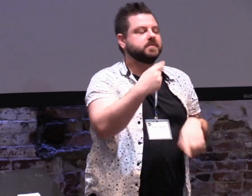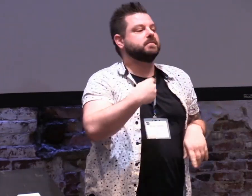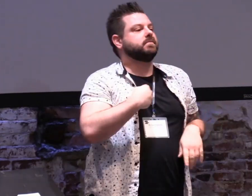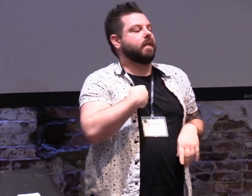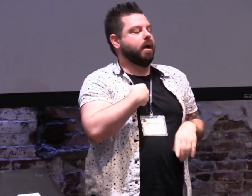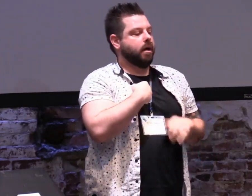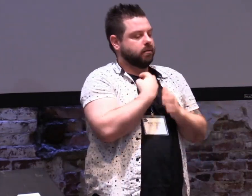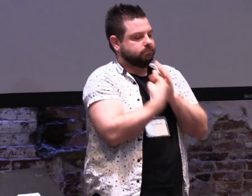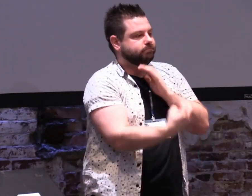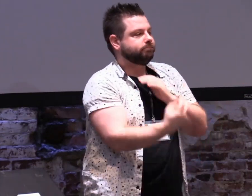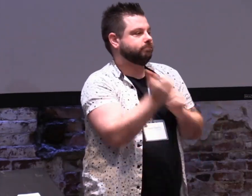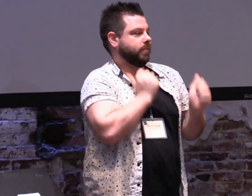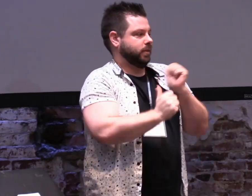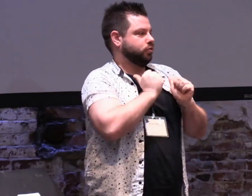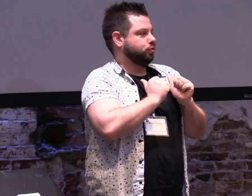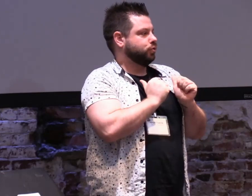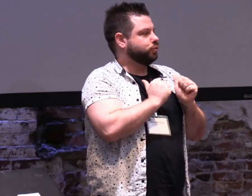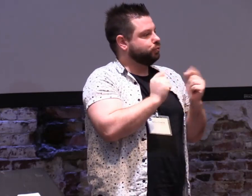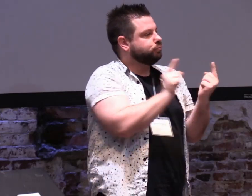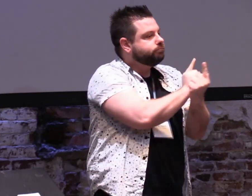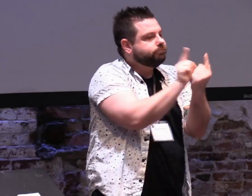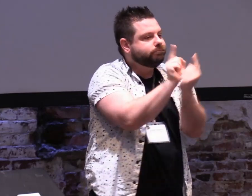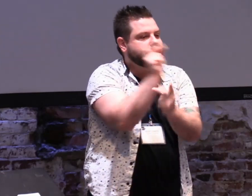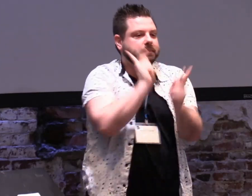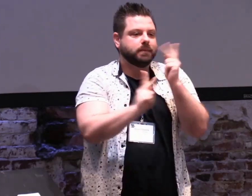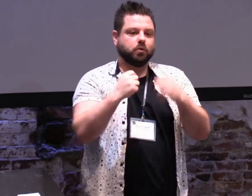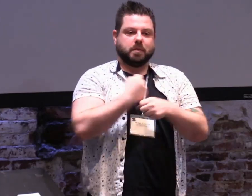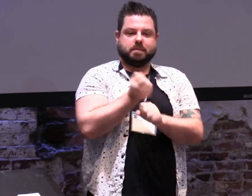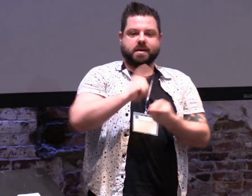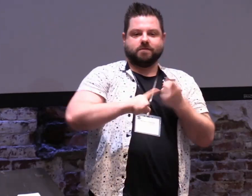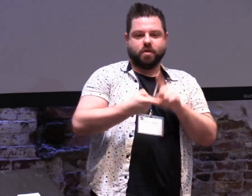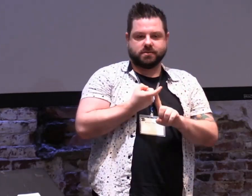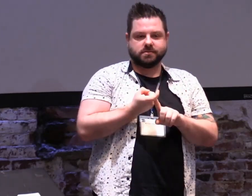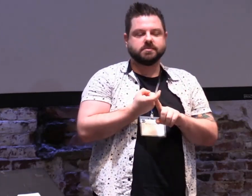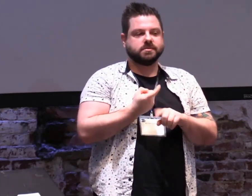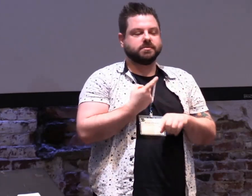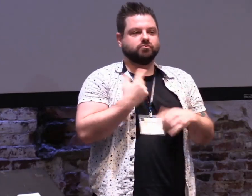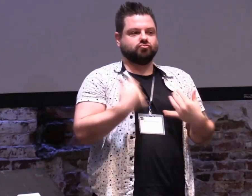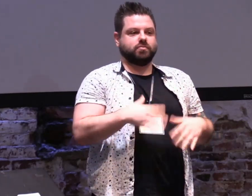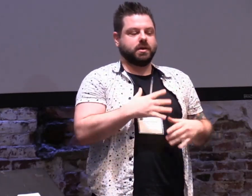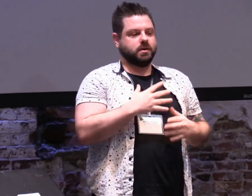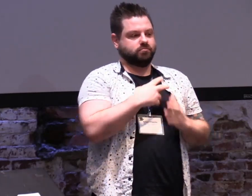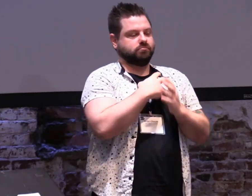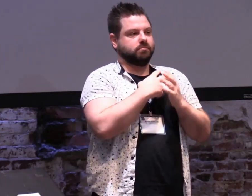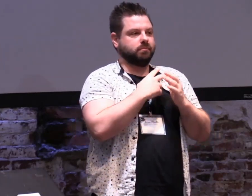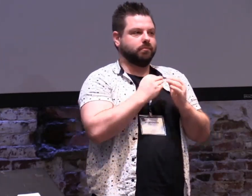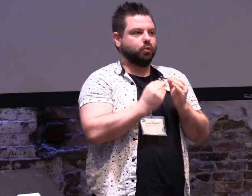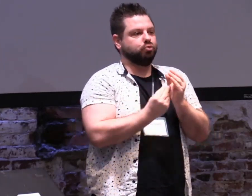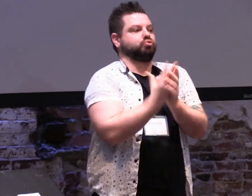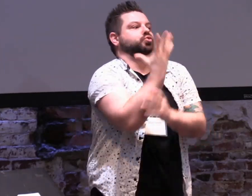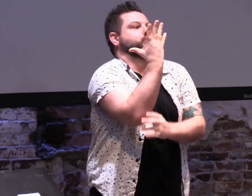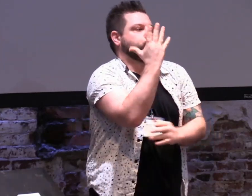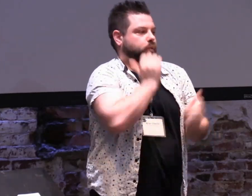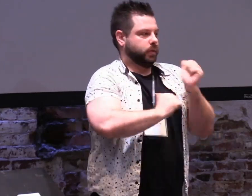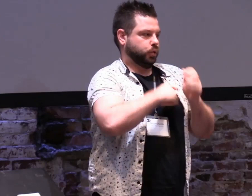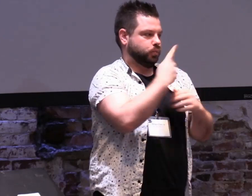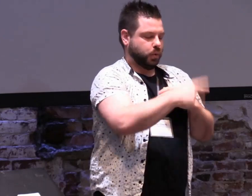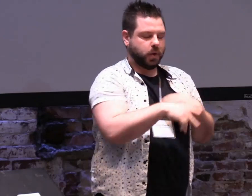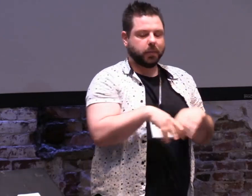mainstreamed. At that time, I was involved in theater. I was meeting people, making friends, and I was